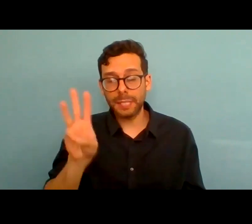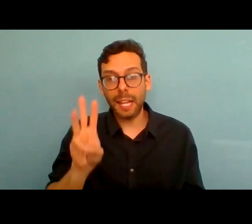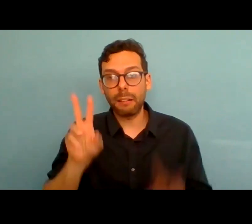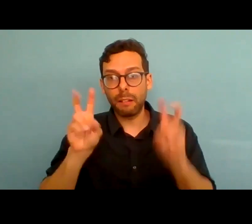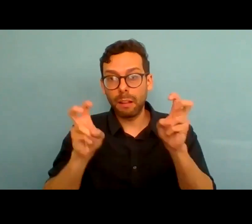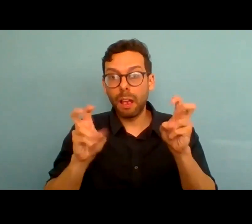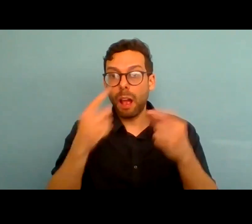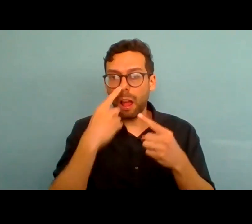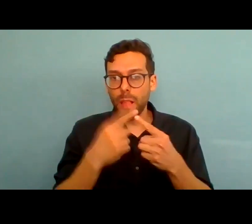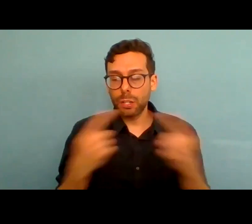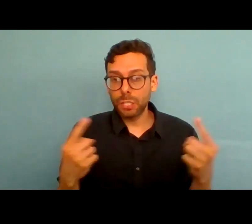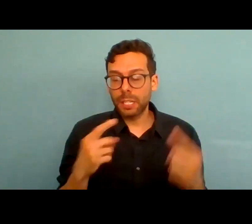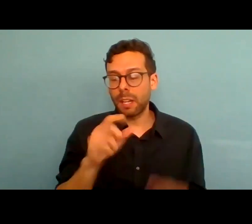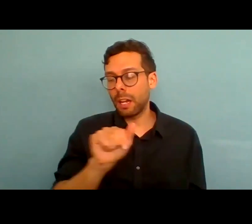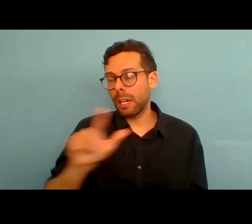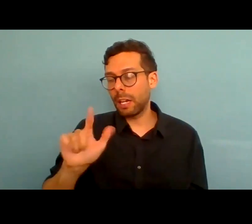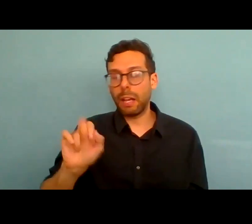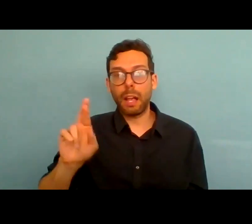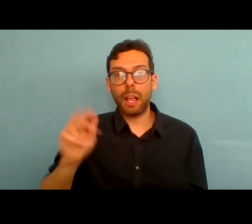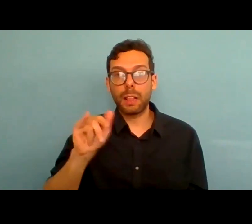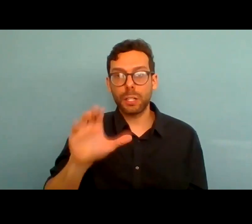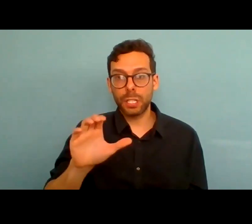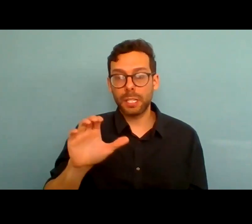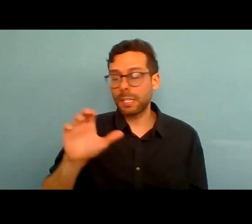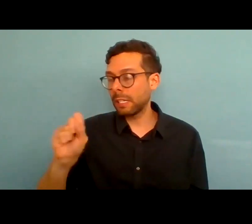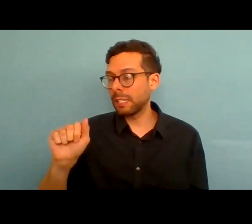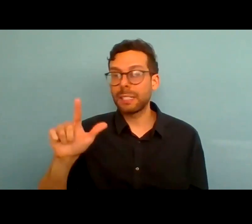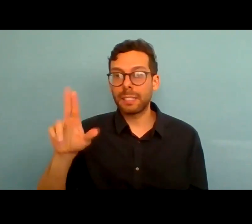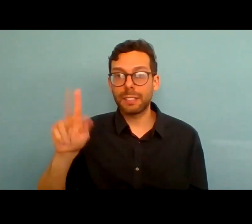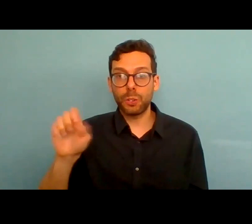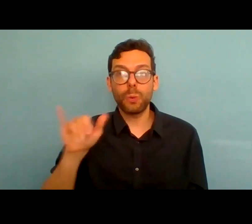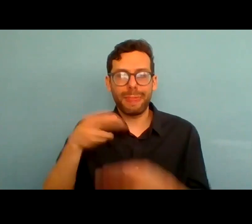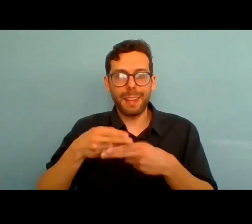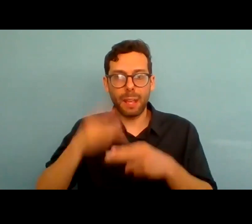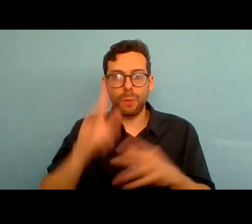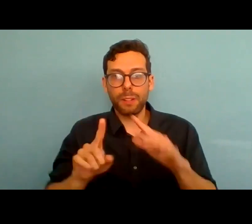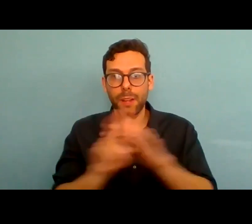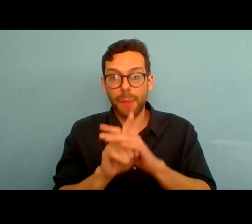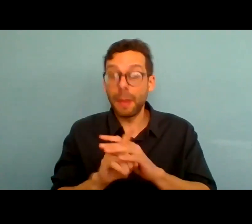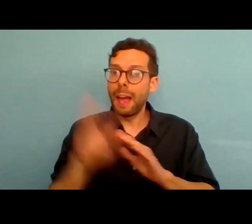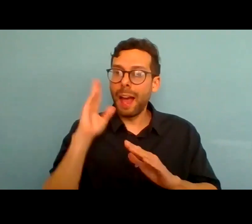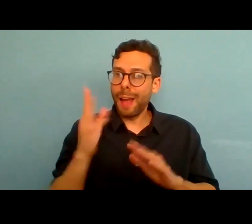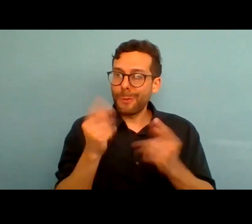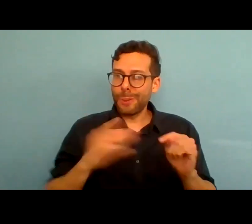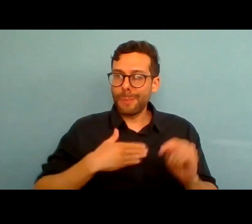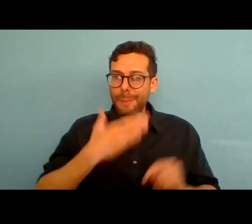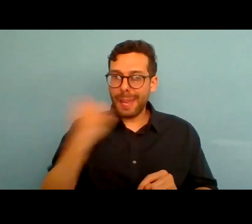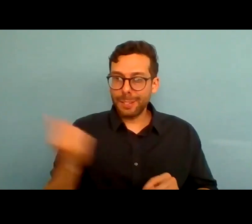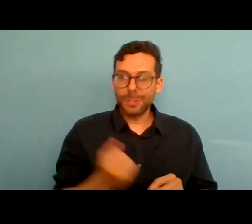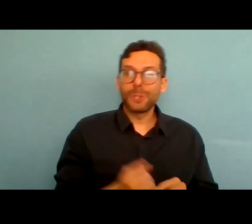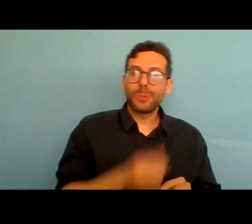darndest to answer questions and Google at the same time, which I have been known to do quite well. So I will try to get that for you, Elise,